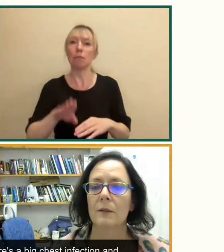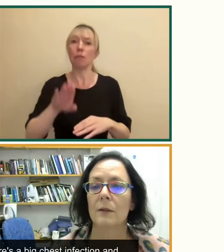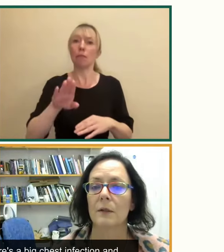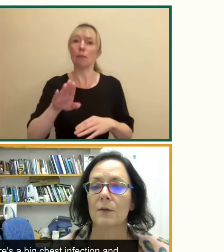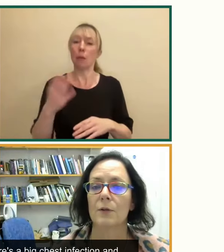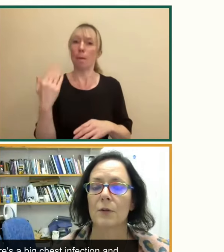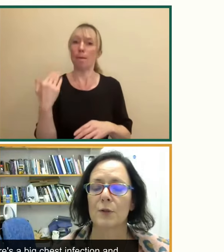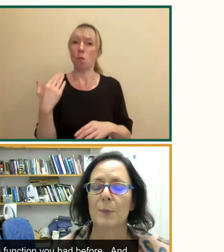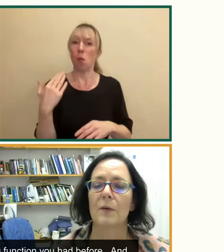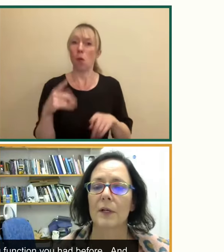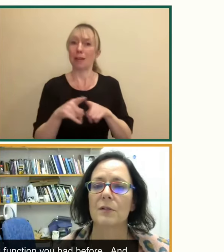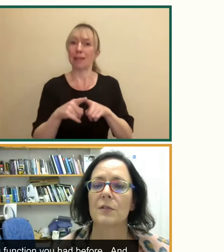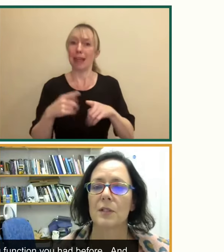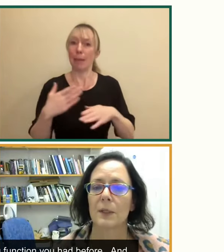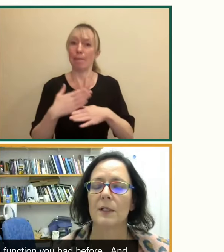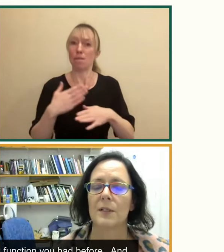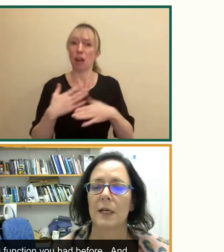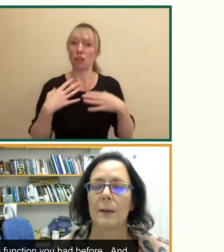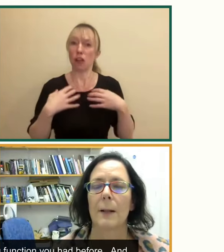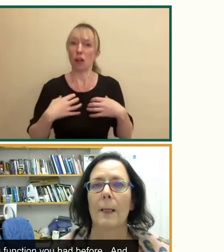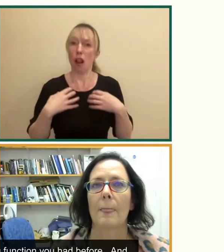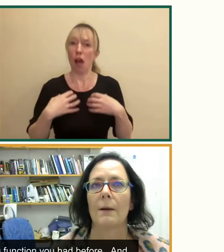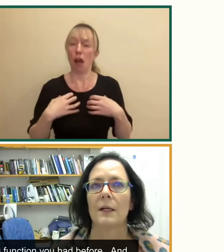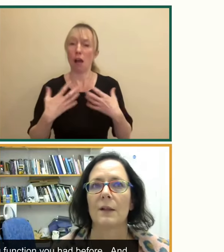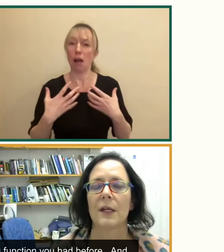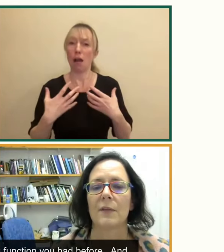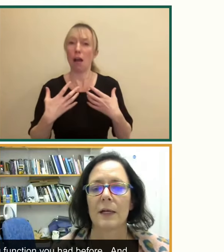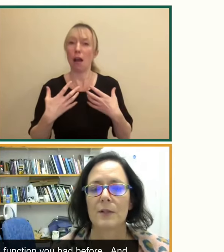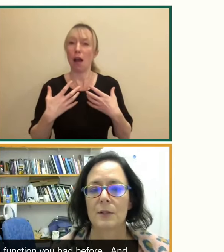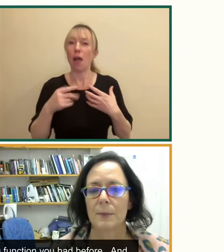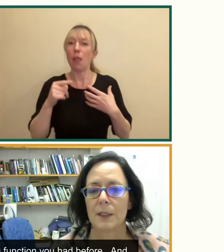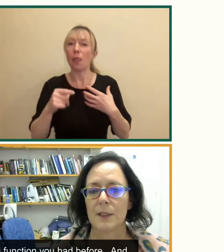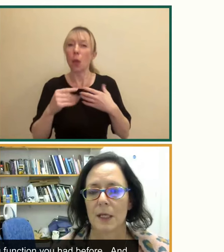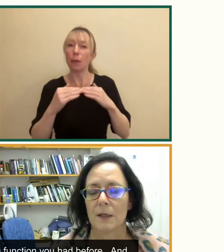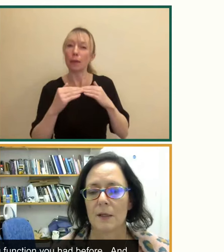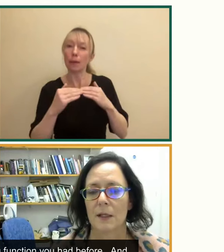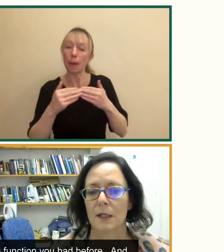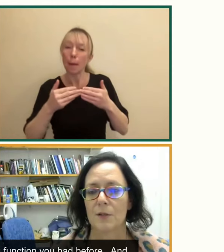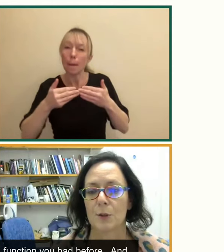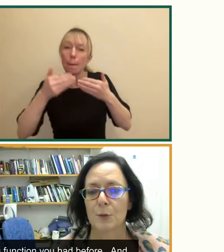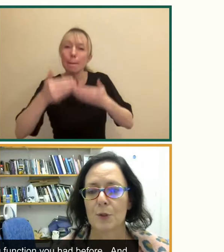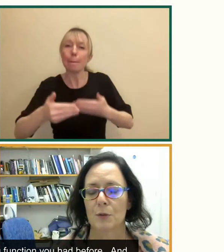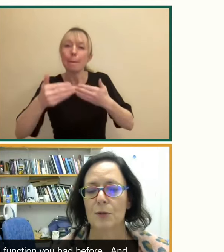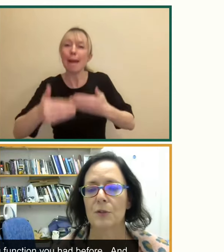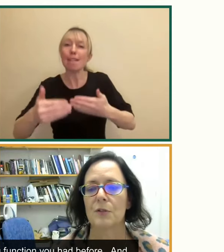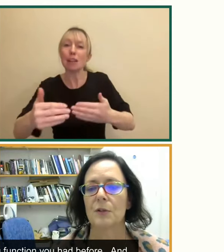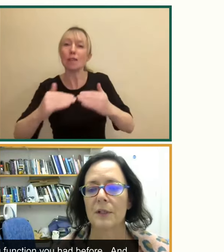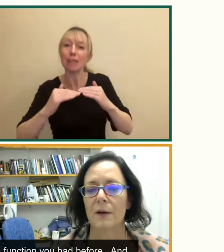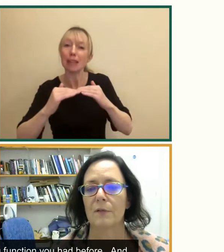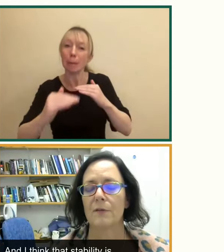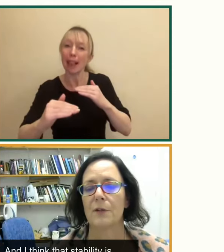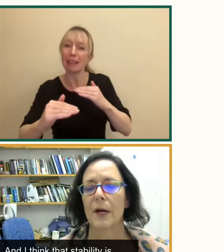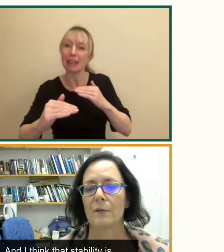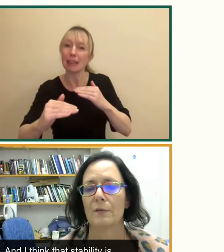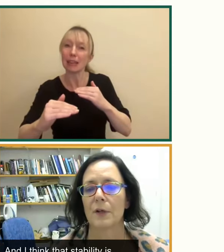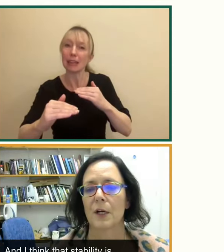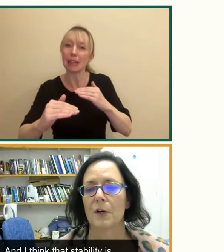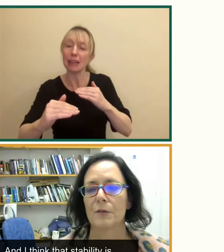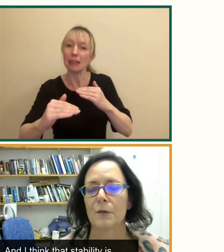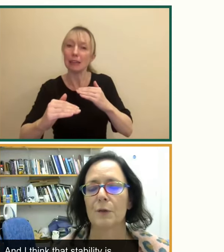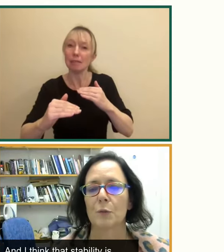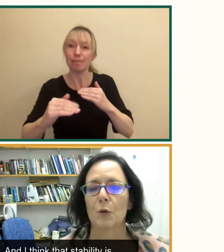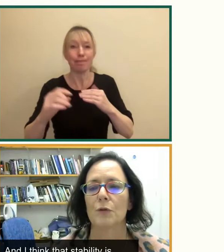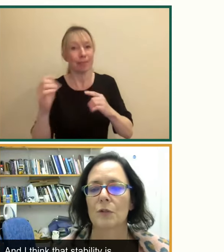And between those periods of stability, and I think that stability is crucial. So it's not enough if you